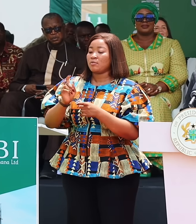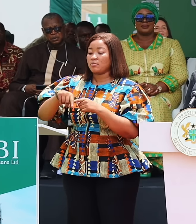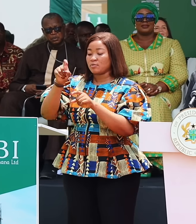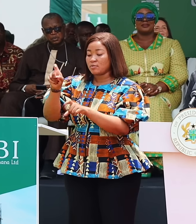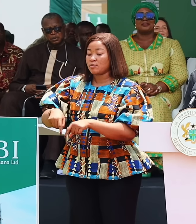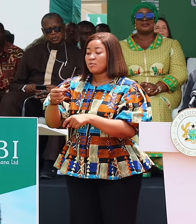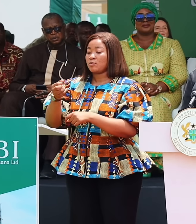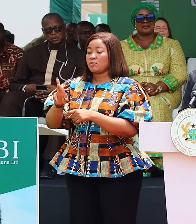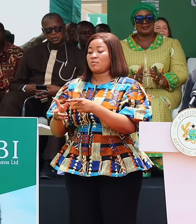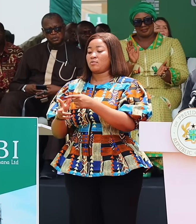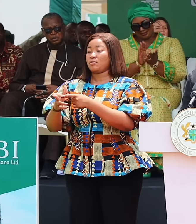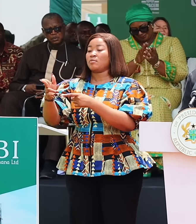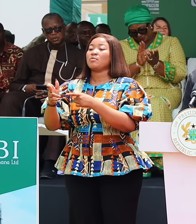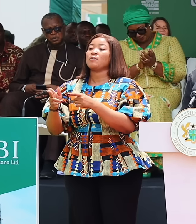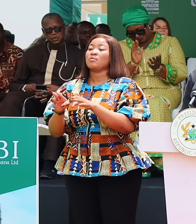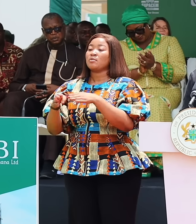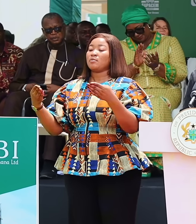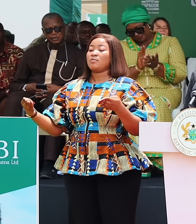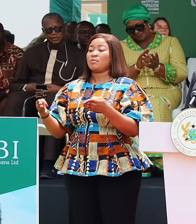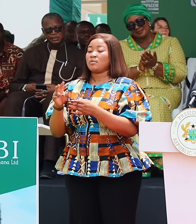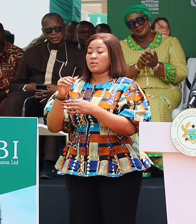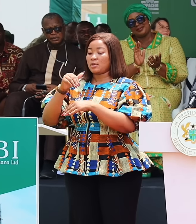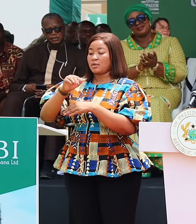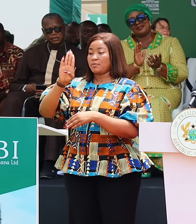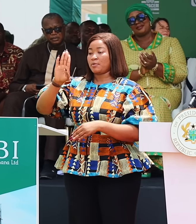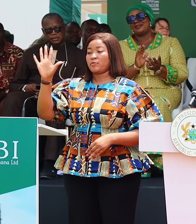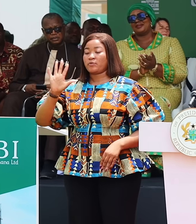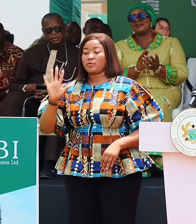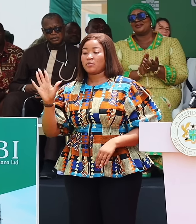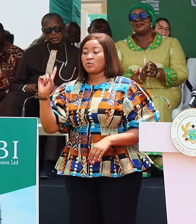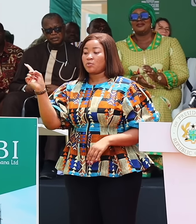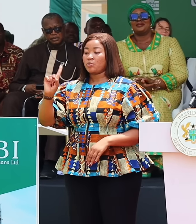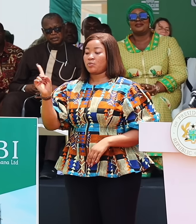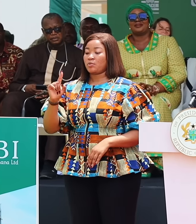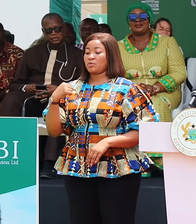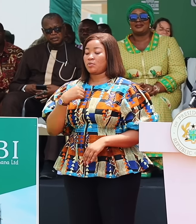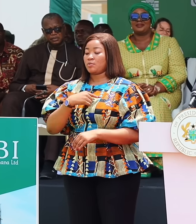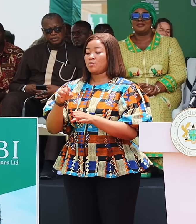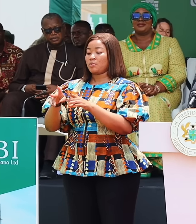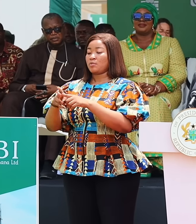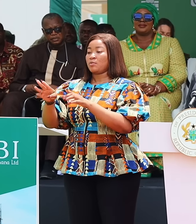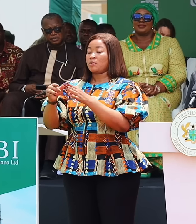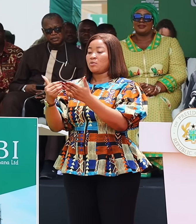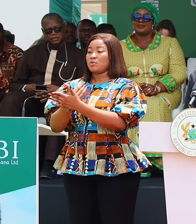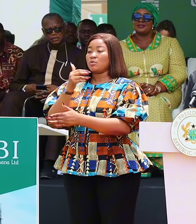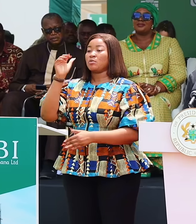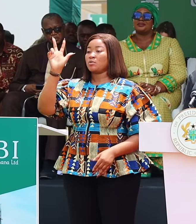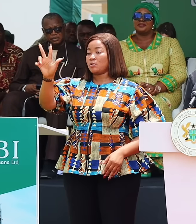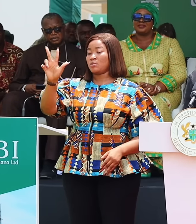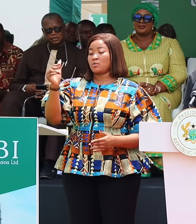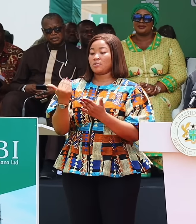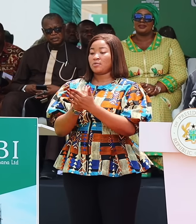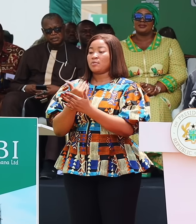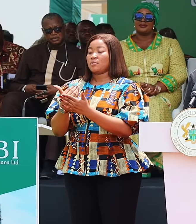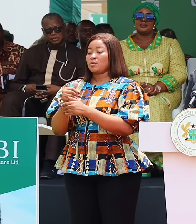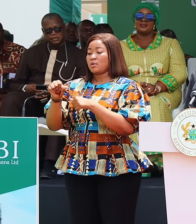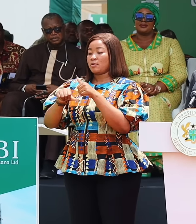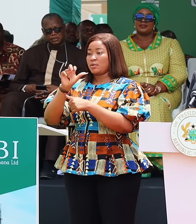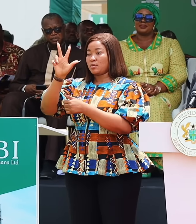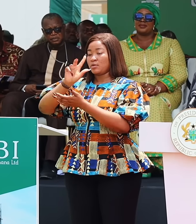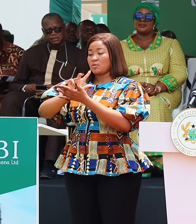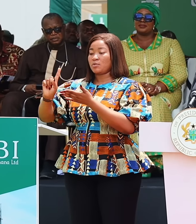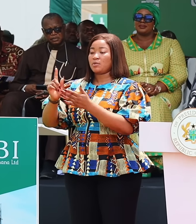sort or commission industries. We're at B5, where we commissioned 3 new factories about 3